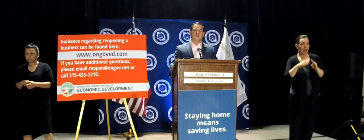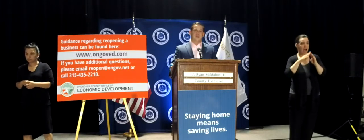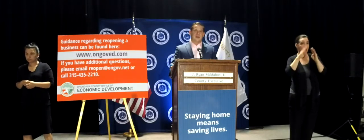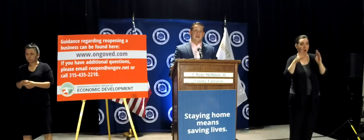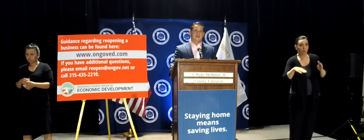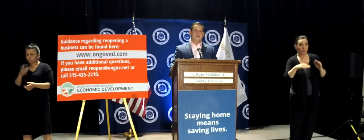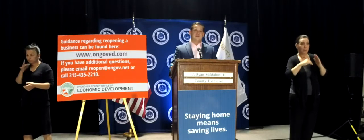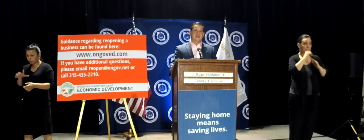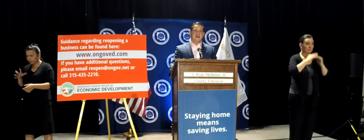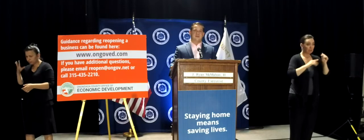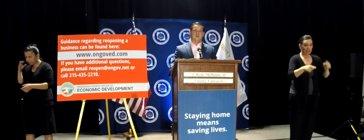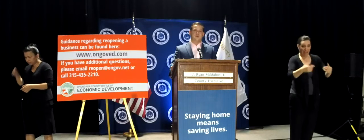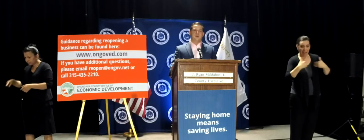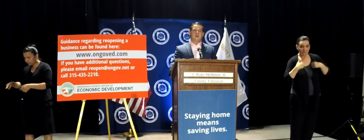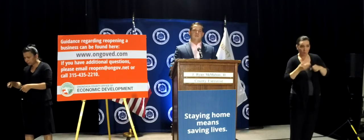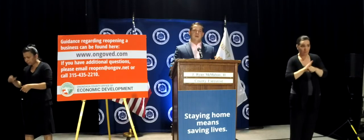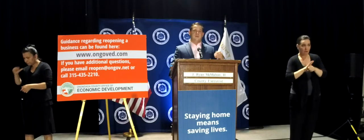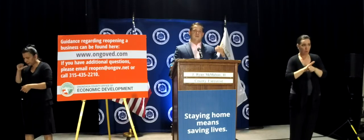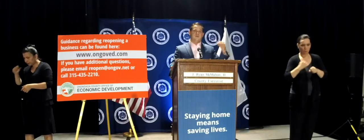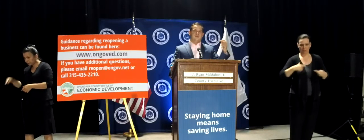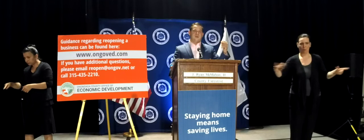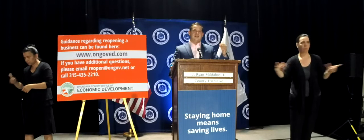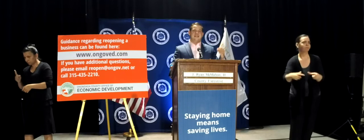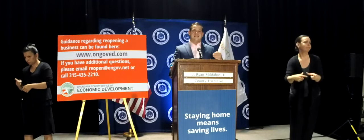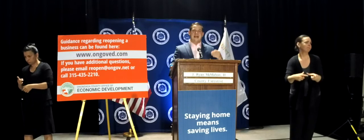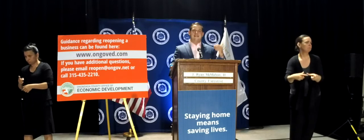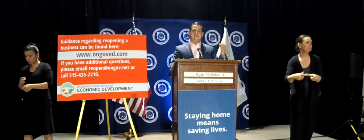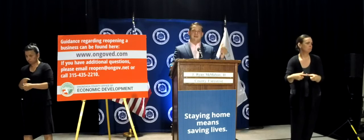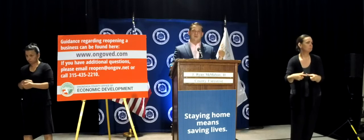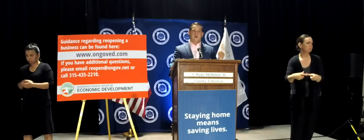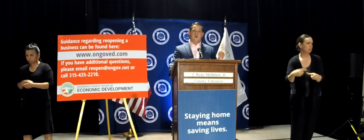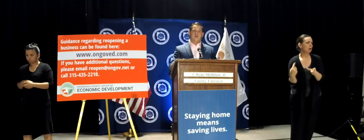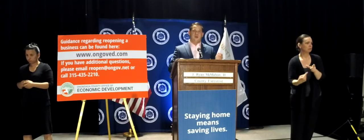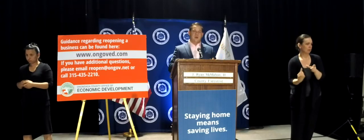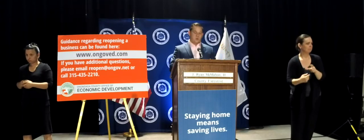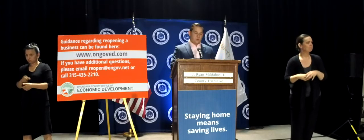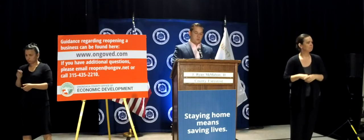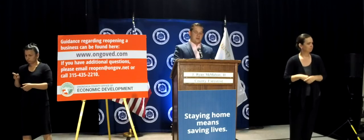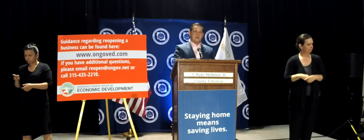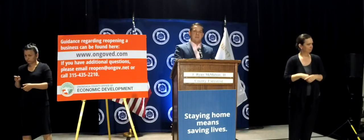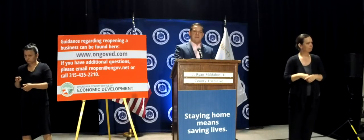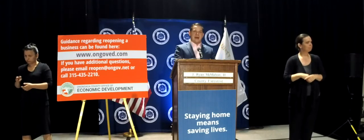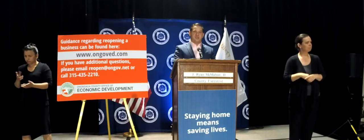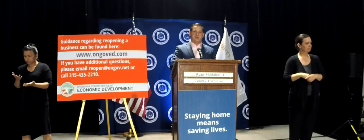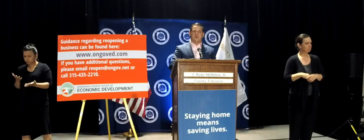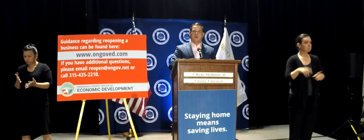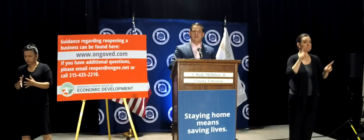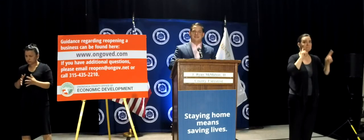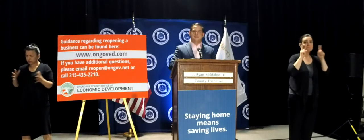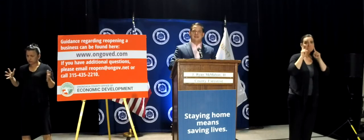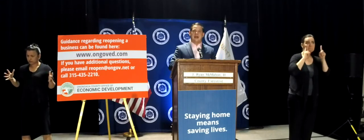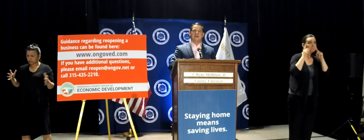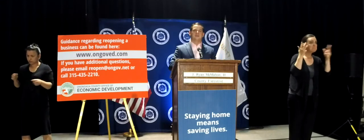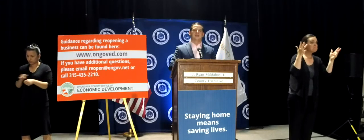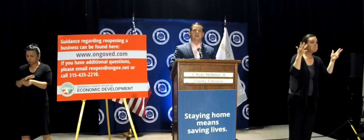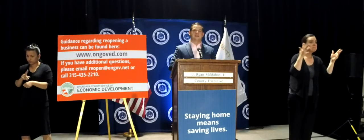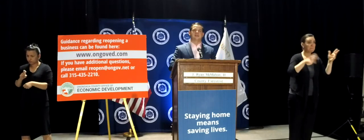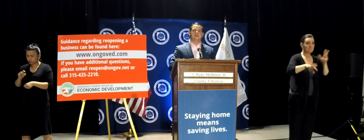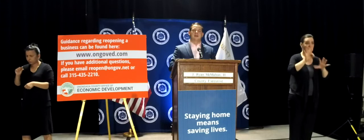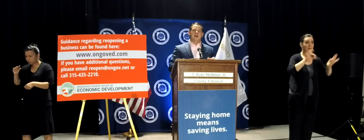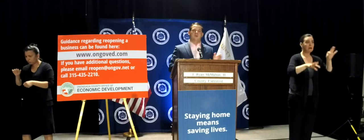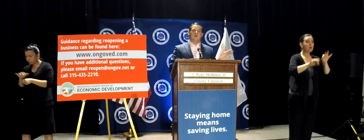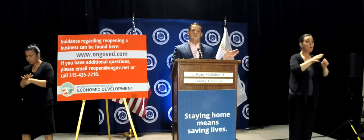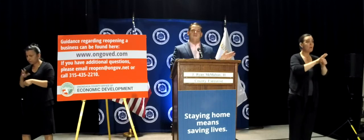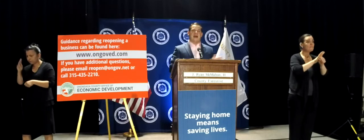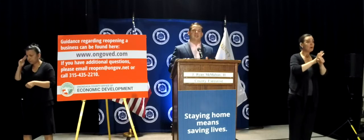my understanding is they've yet to be able to figure out the intensity of the COVID where we could then match it with our existing active